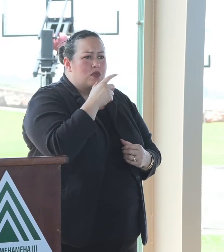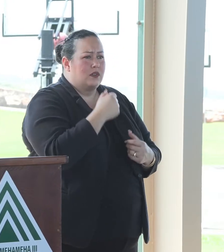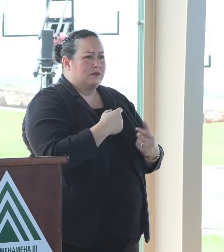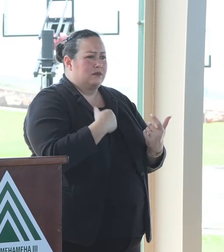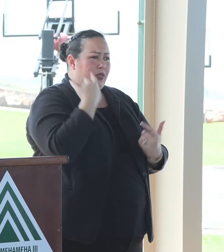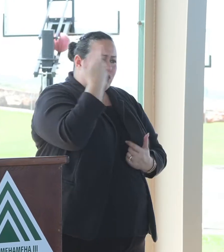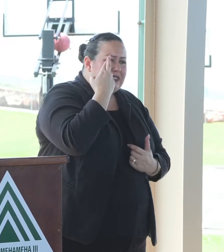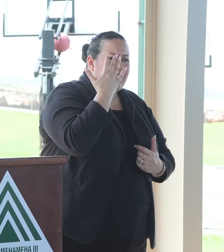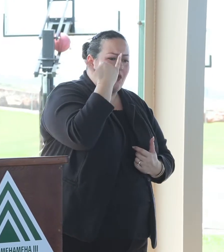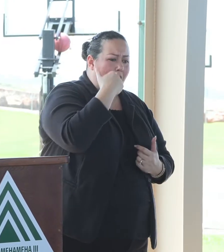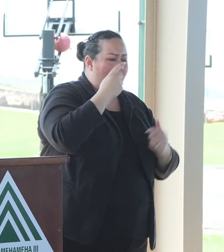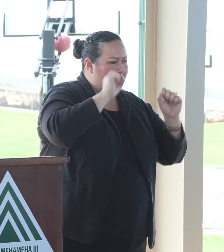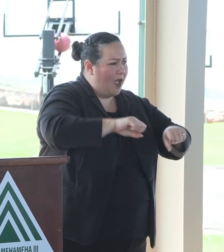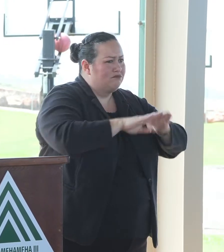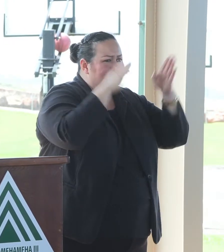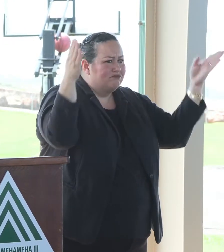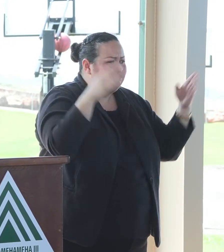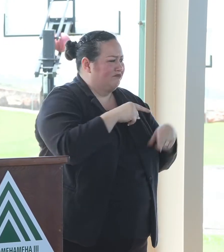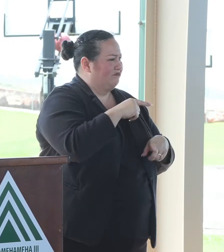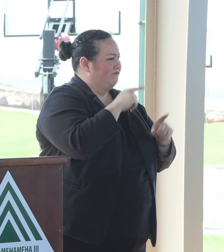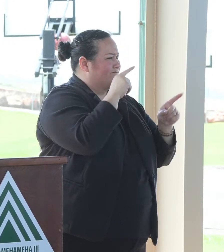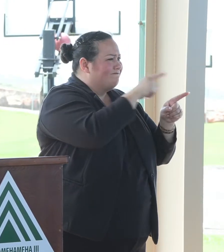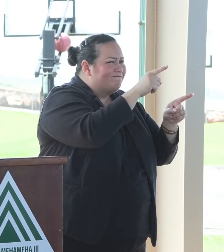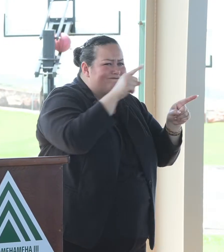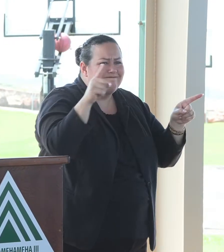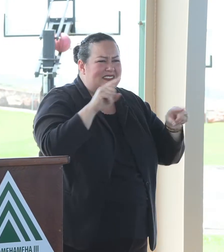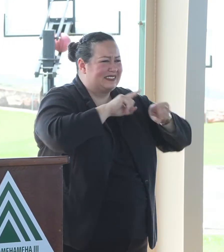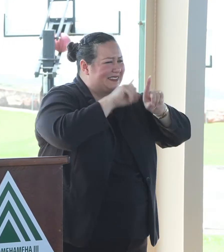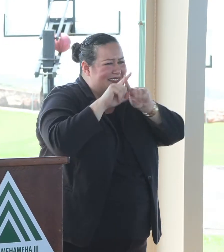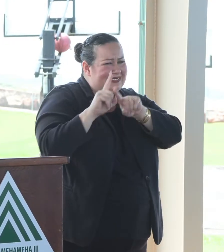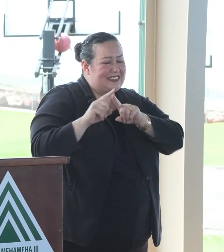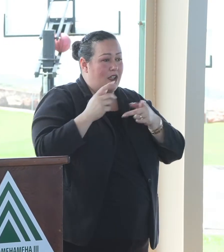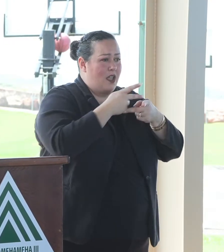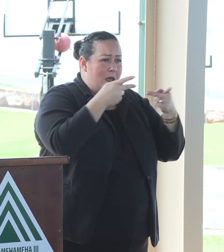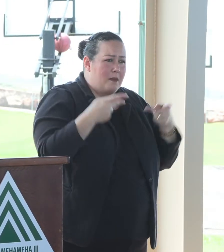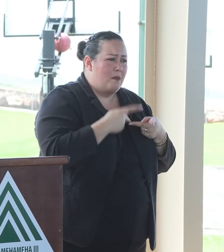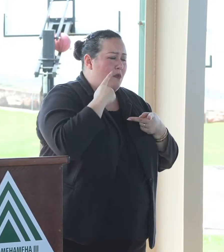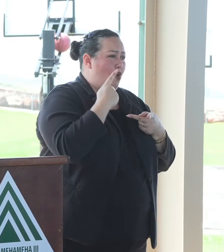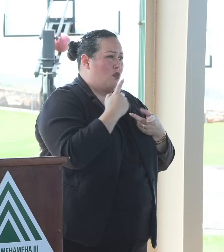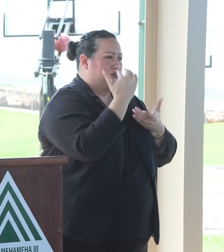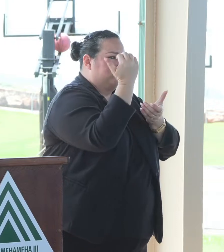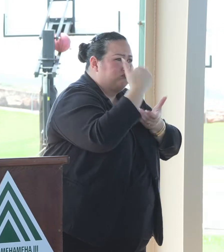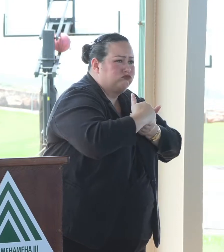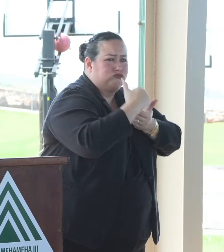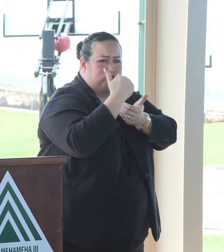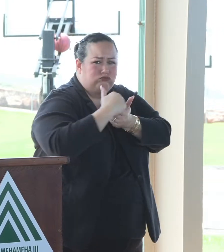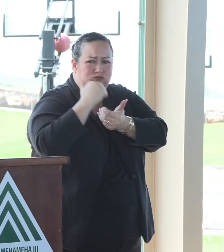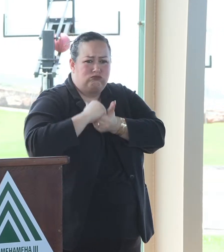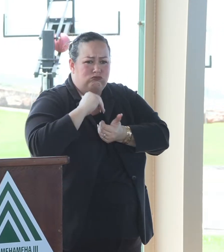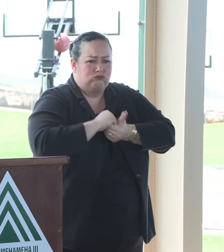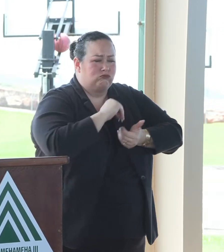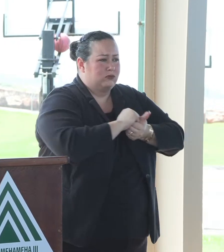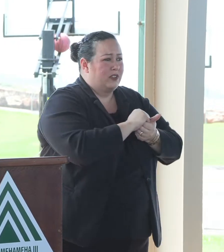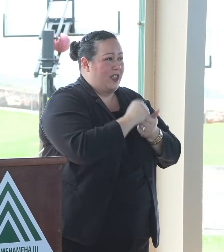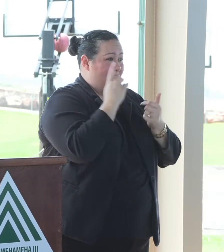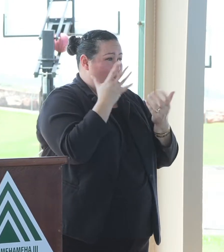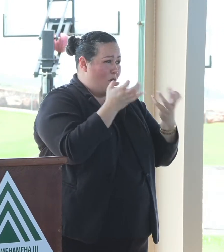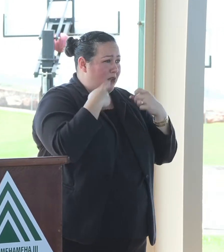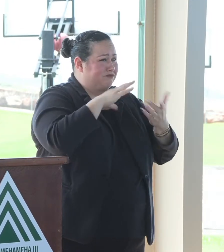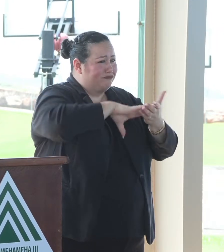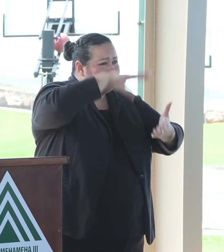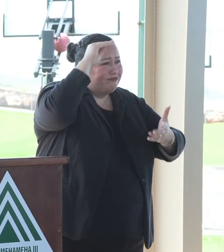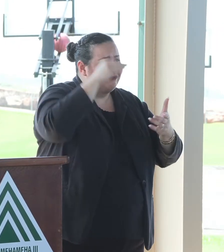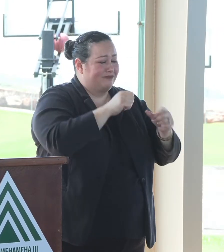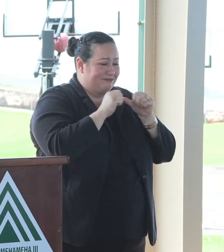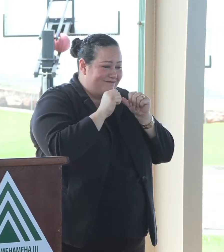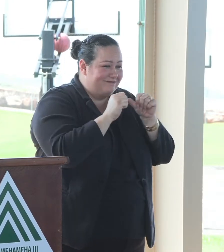worked tirelessly to ensure that we're able to open today for a place of healing and continued learning. I'd like to thank our